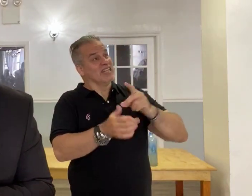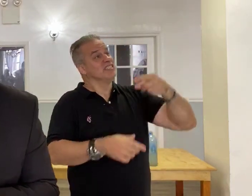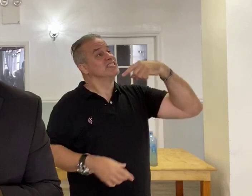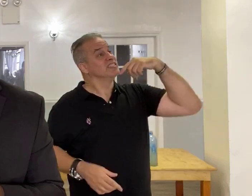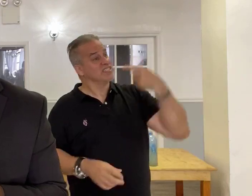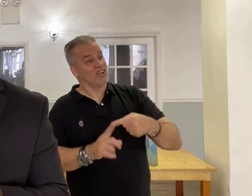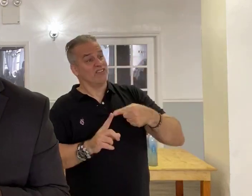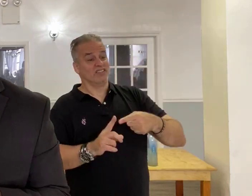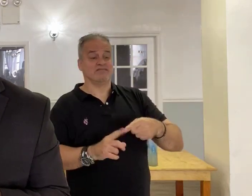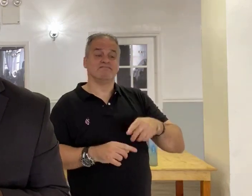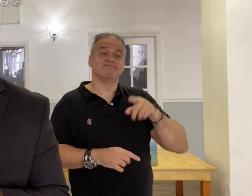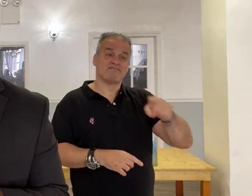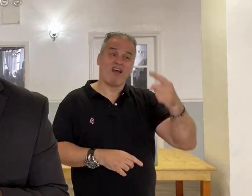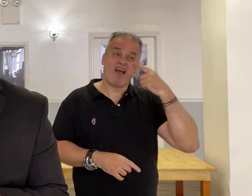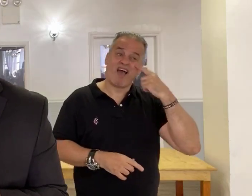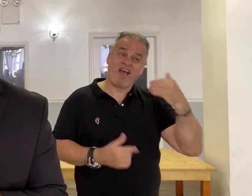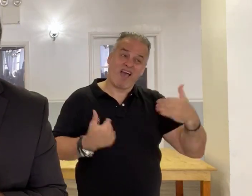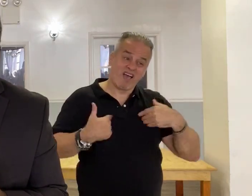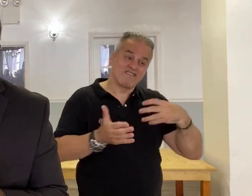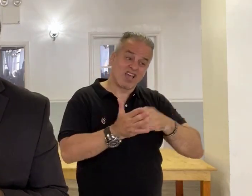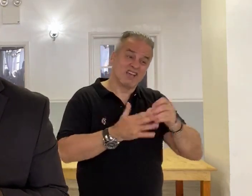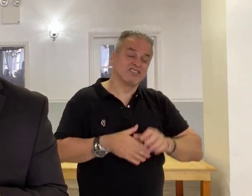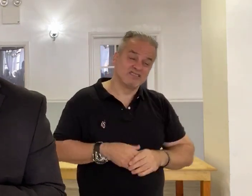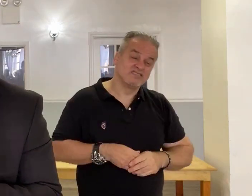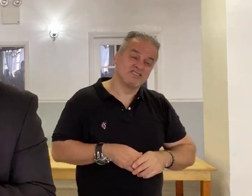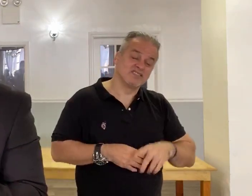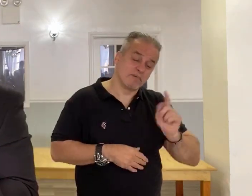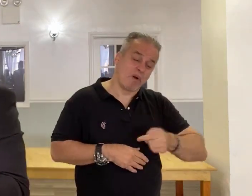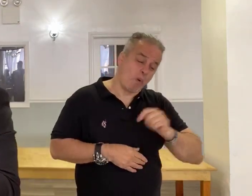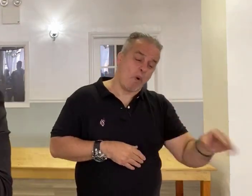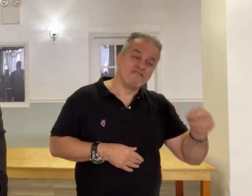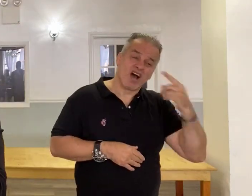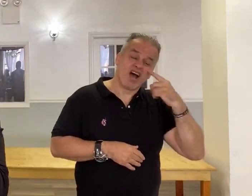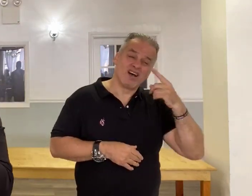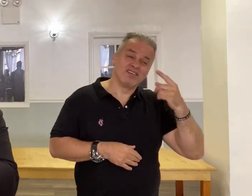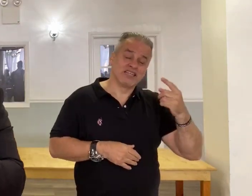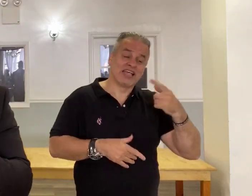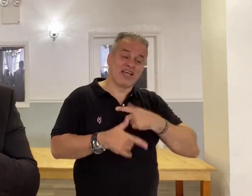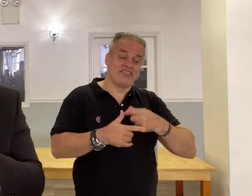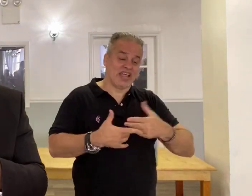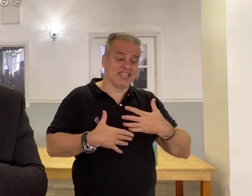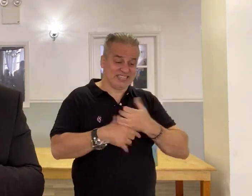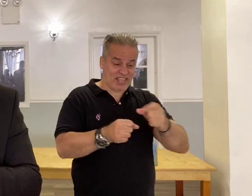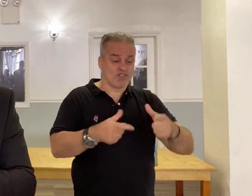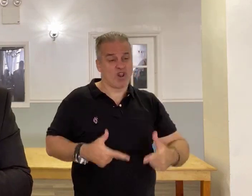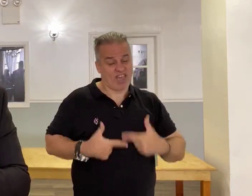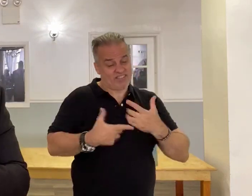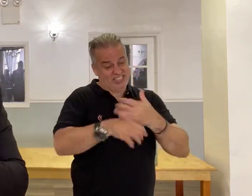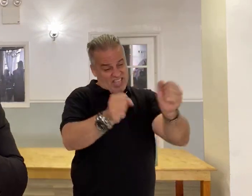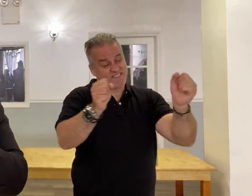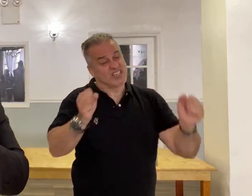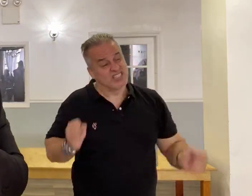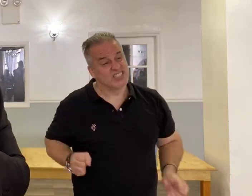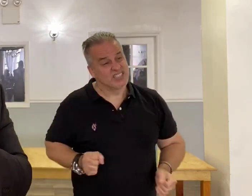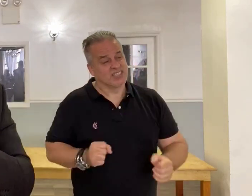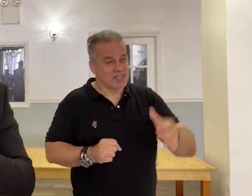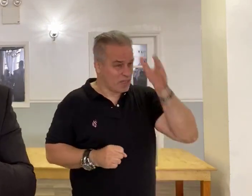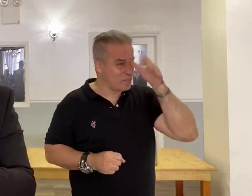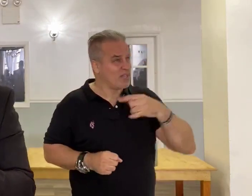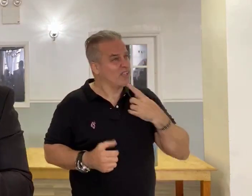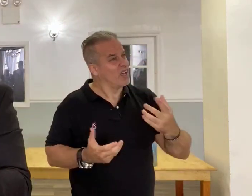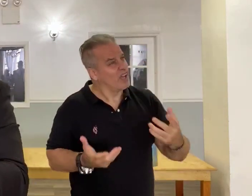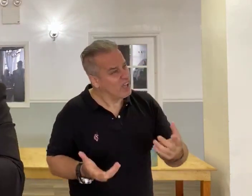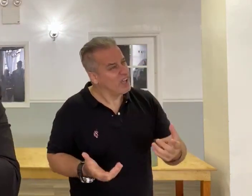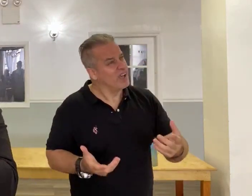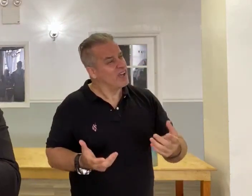It was to save his life. It was to save his life. Some of us have friends and associations that it is through